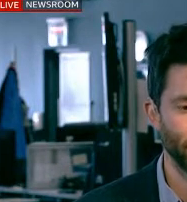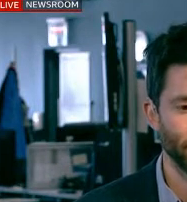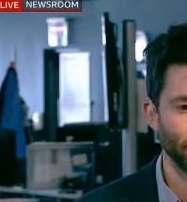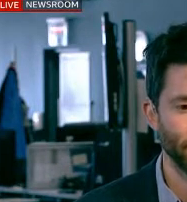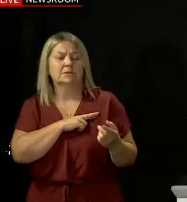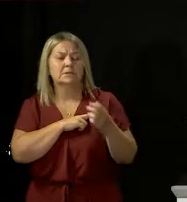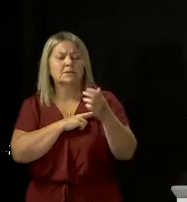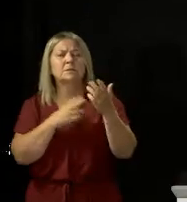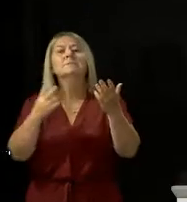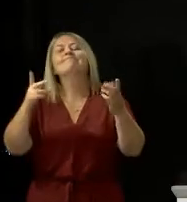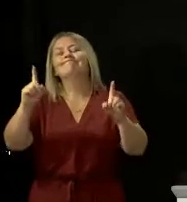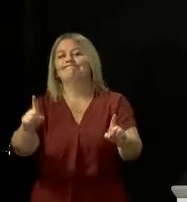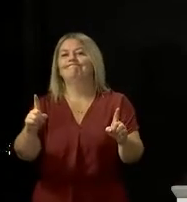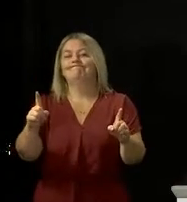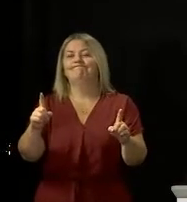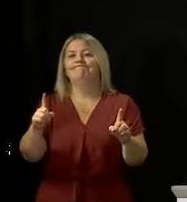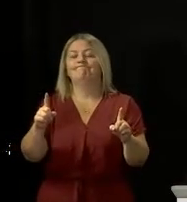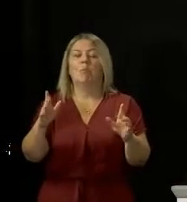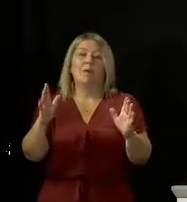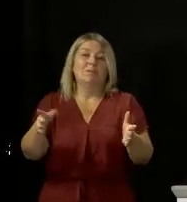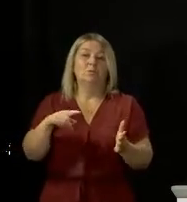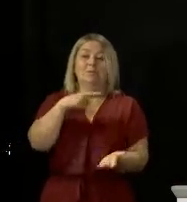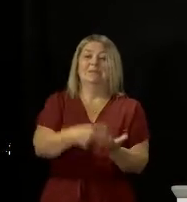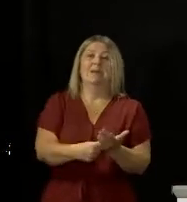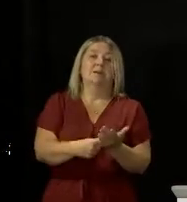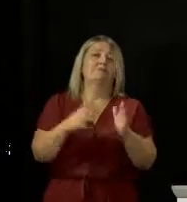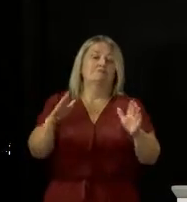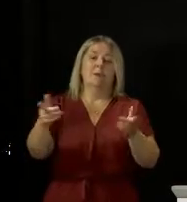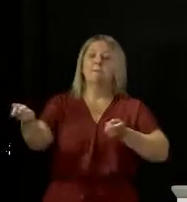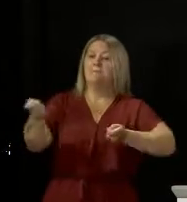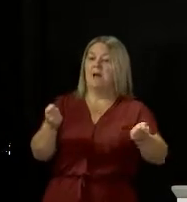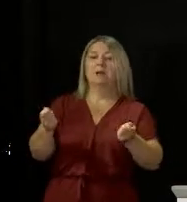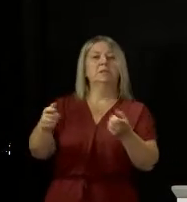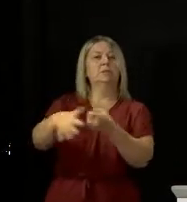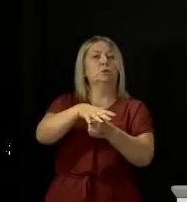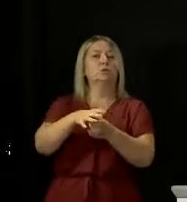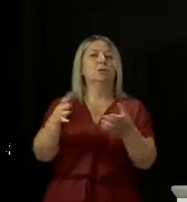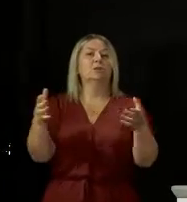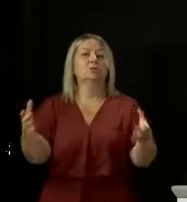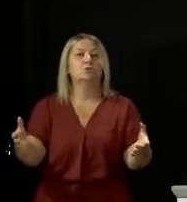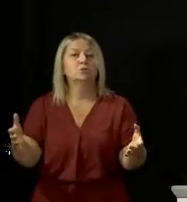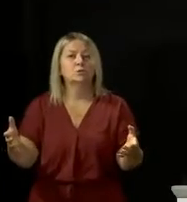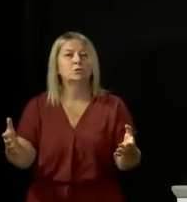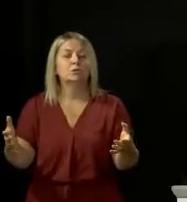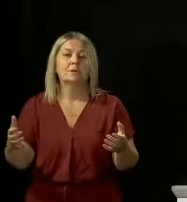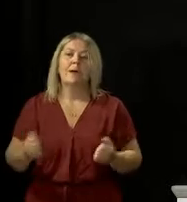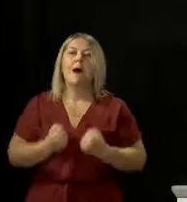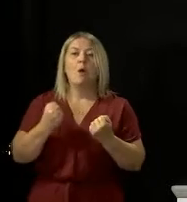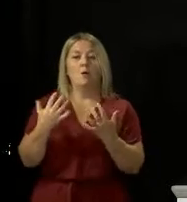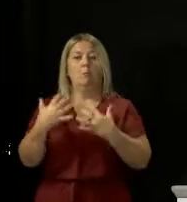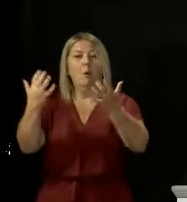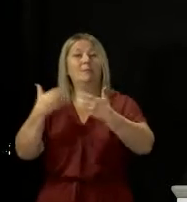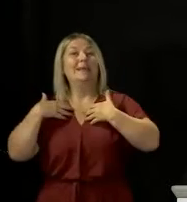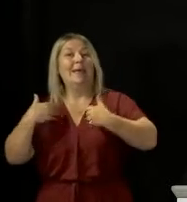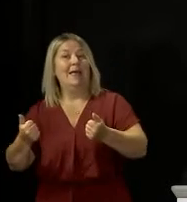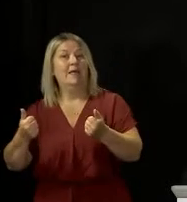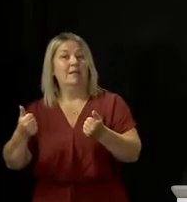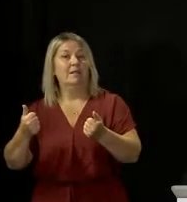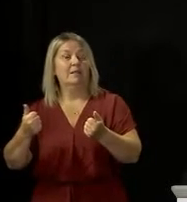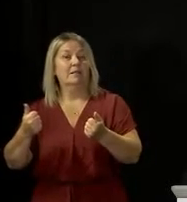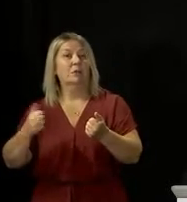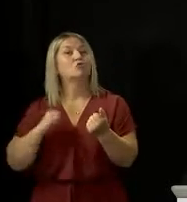delay. We took a decision to manage this aspect of the system within our own public health arrangements, and therefore